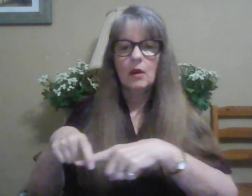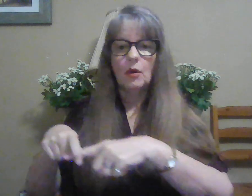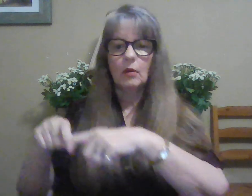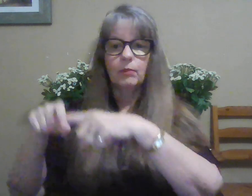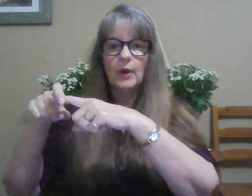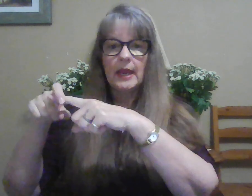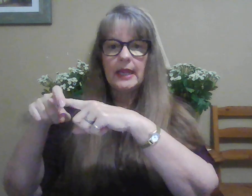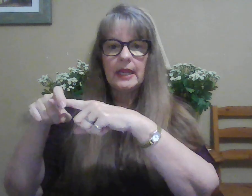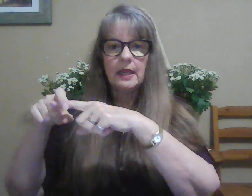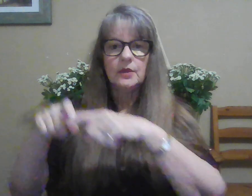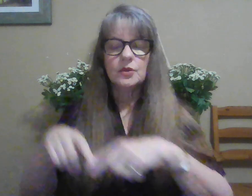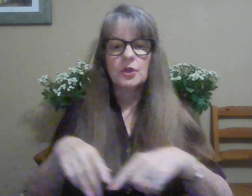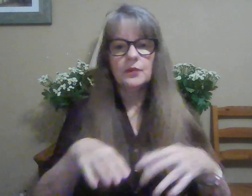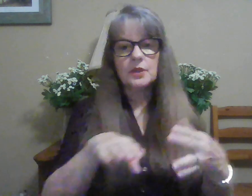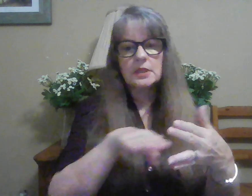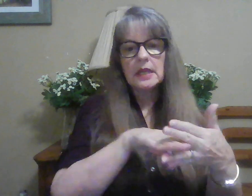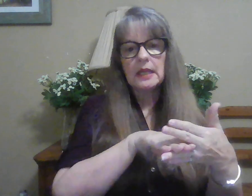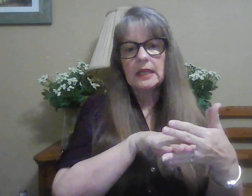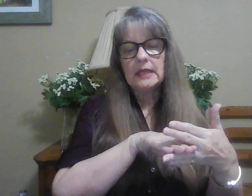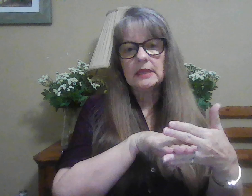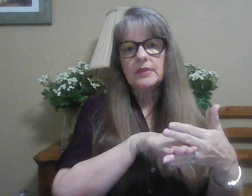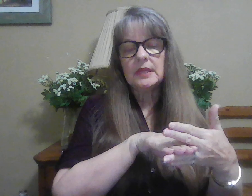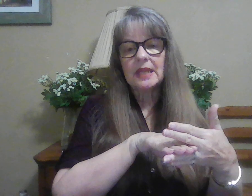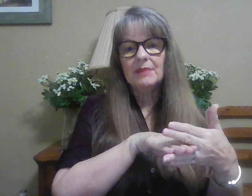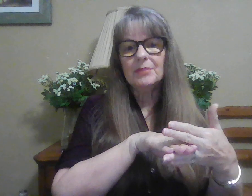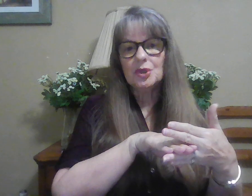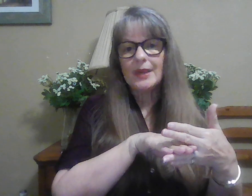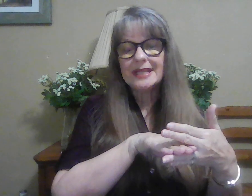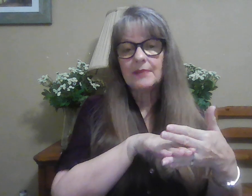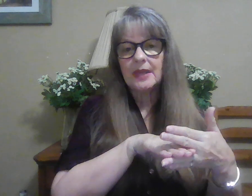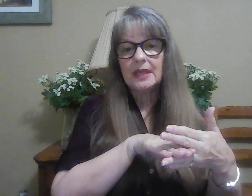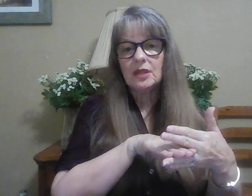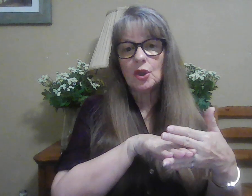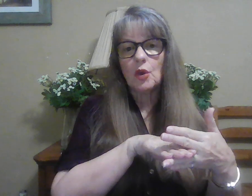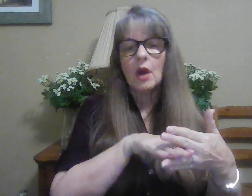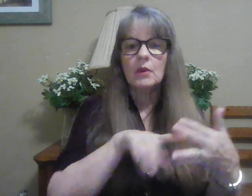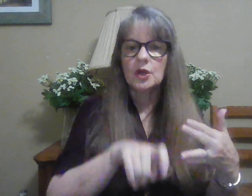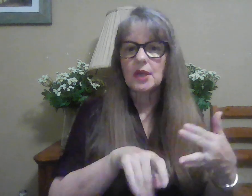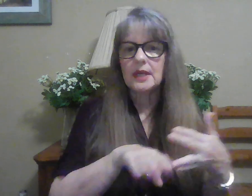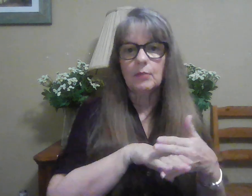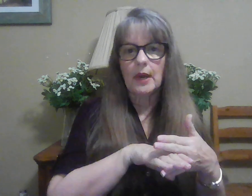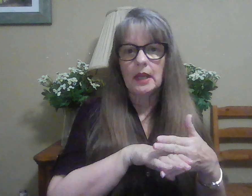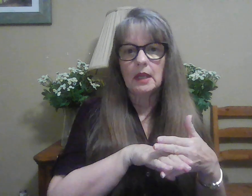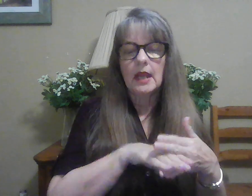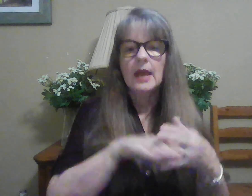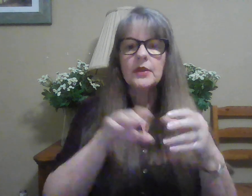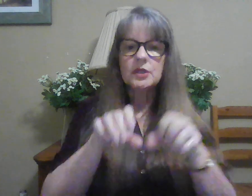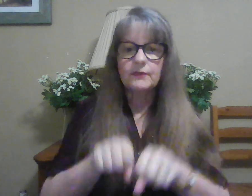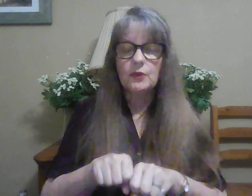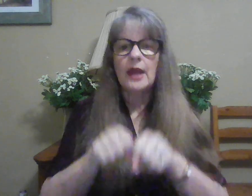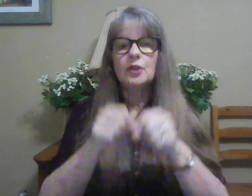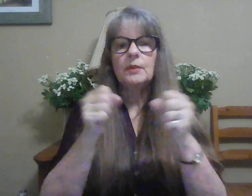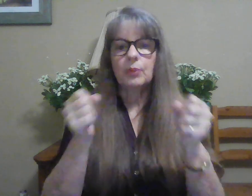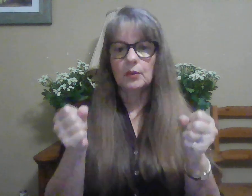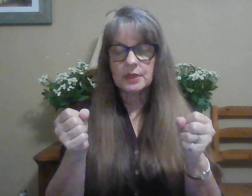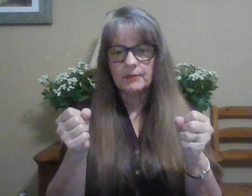or break. So this is something that's in between something, oh gosh, I need a break. This is if you actually broke something,